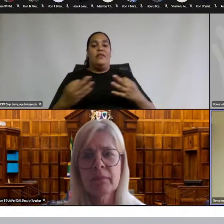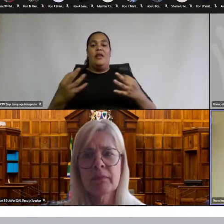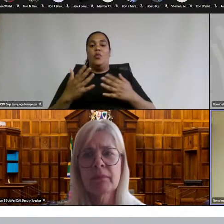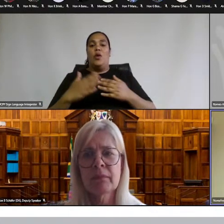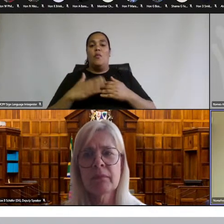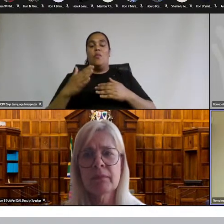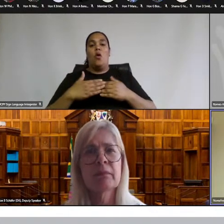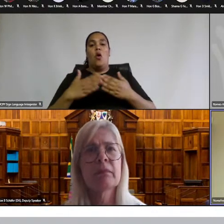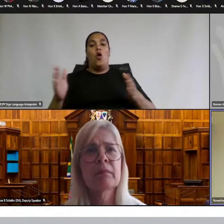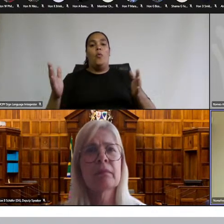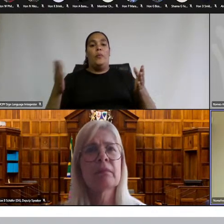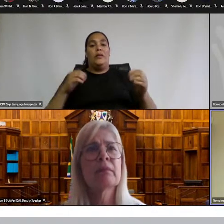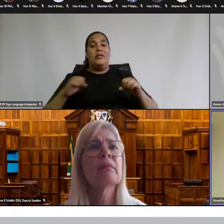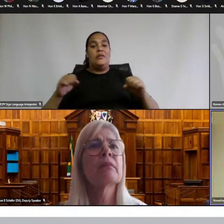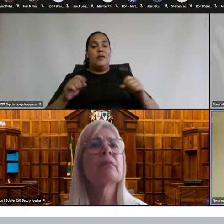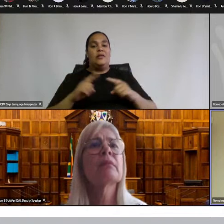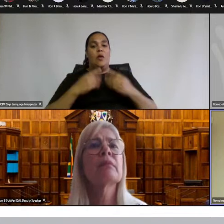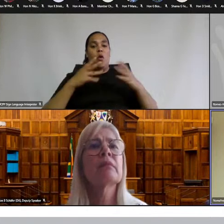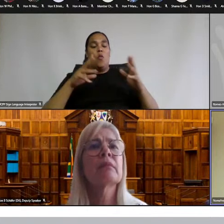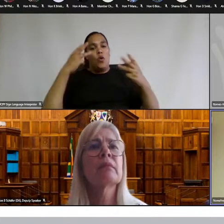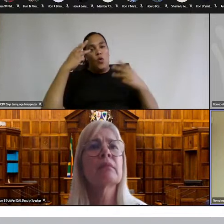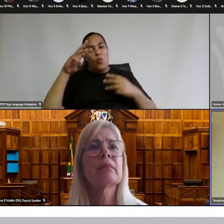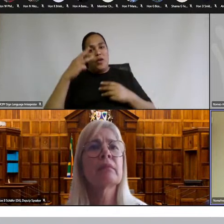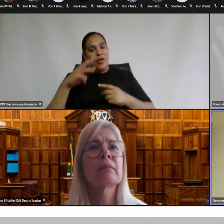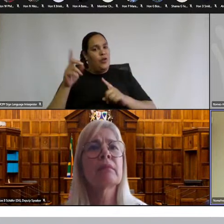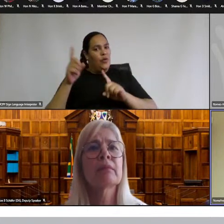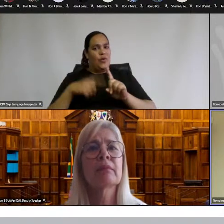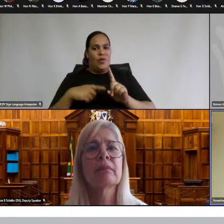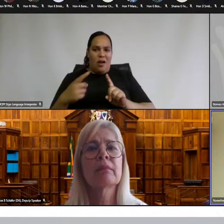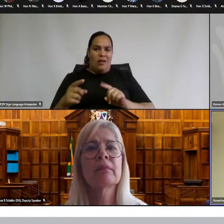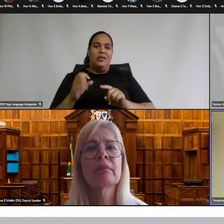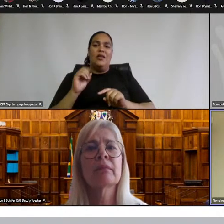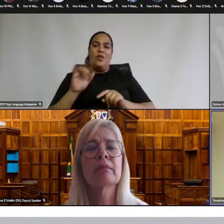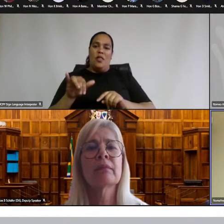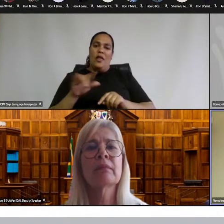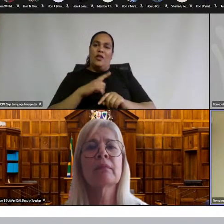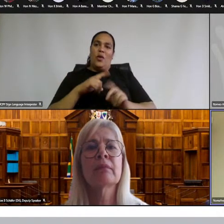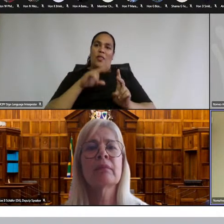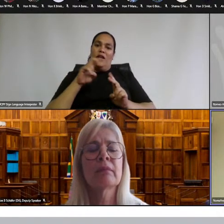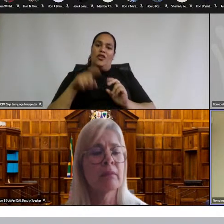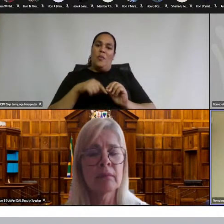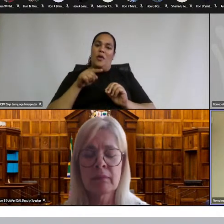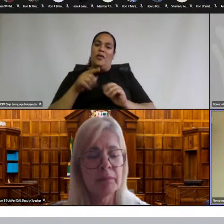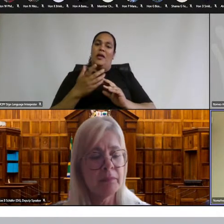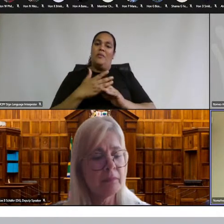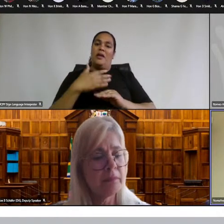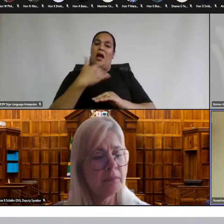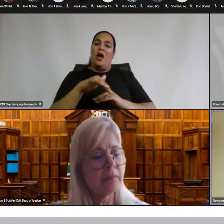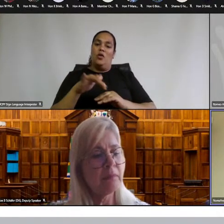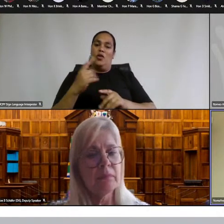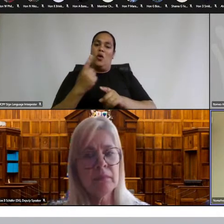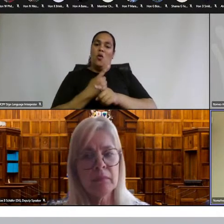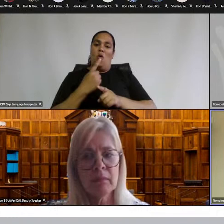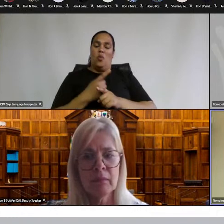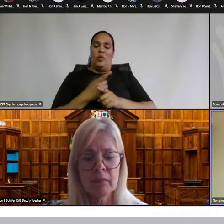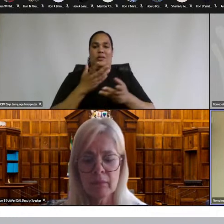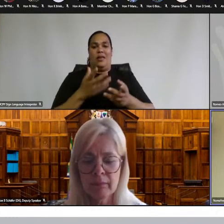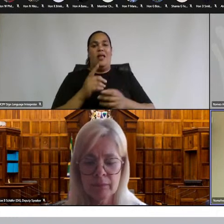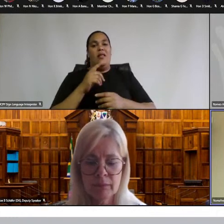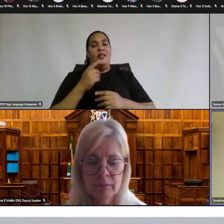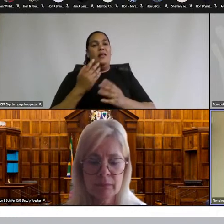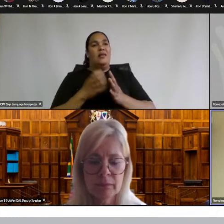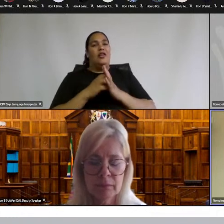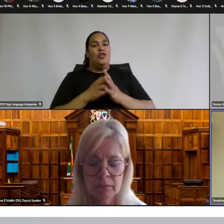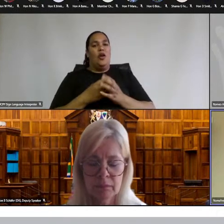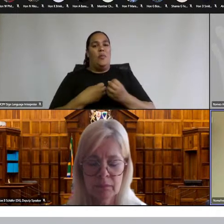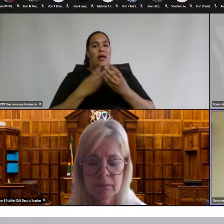open space and also opening the windows, you cannot. So that's why the issue of people queuing outside, it always remains. Just making an